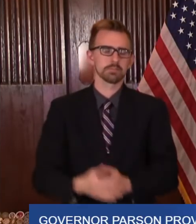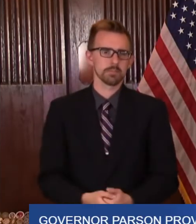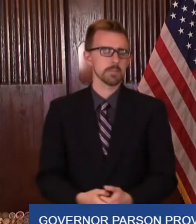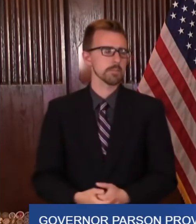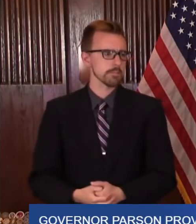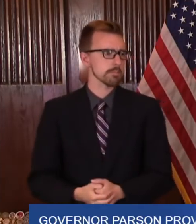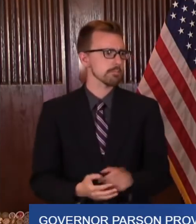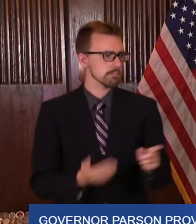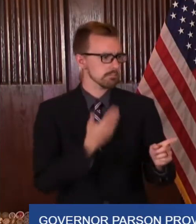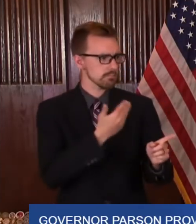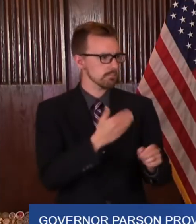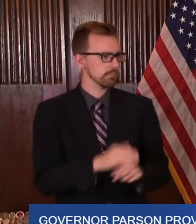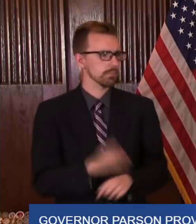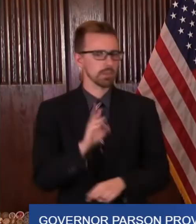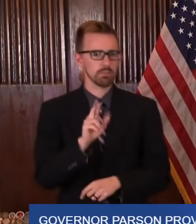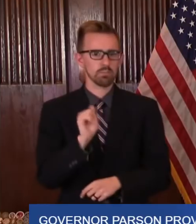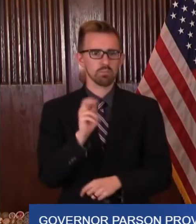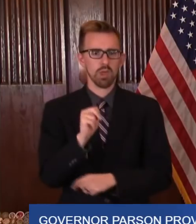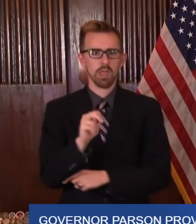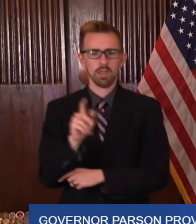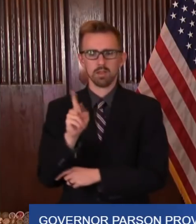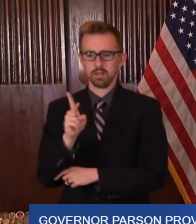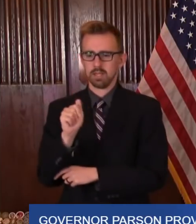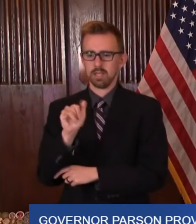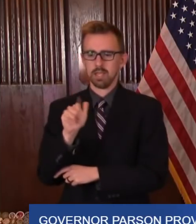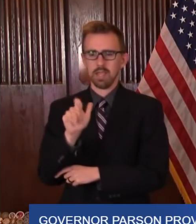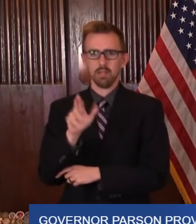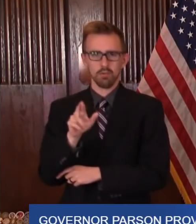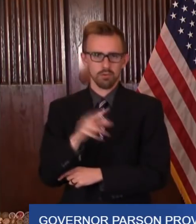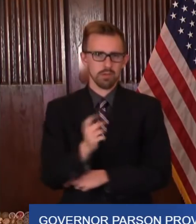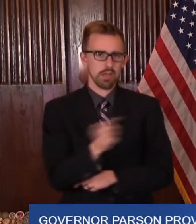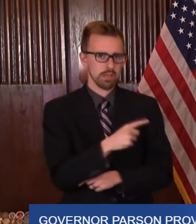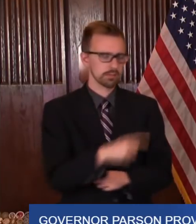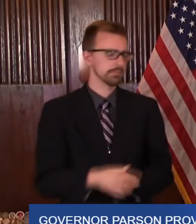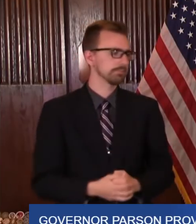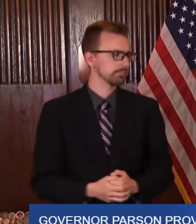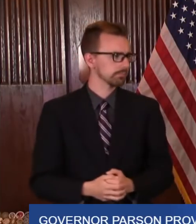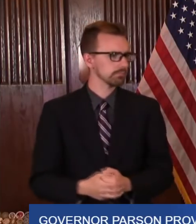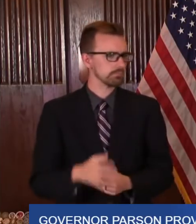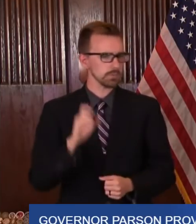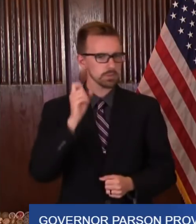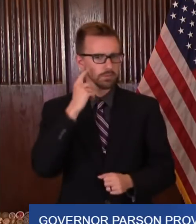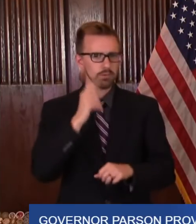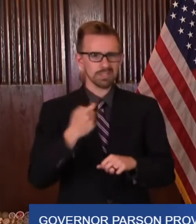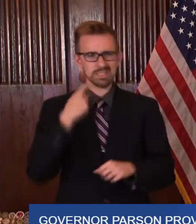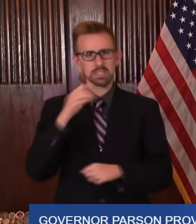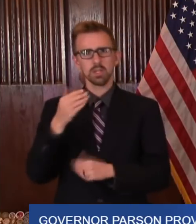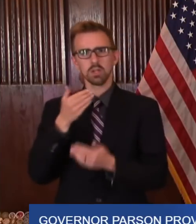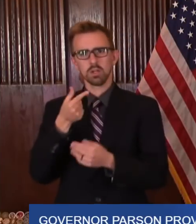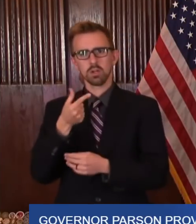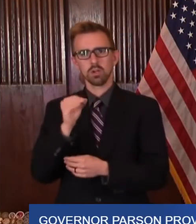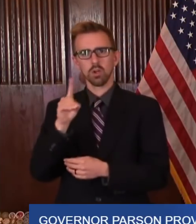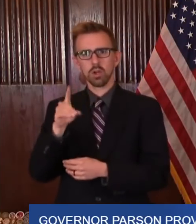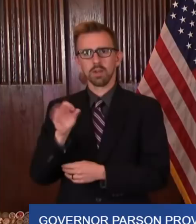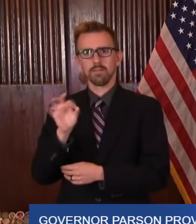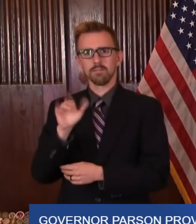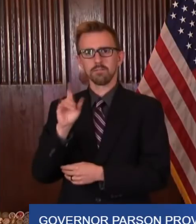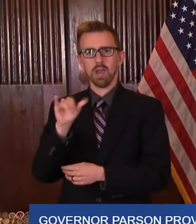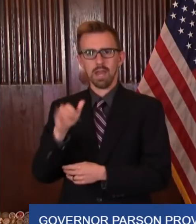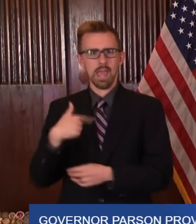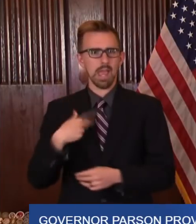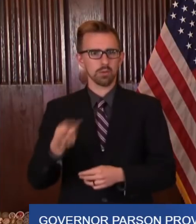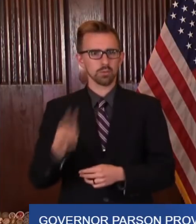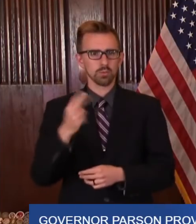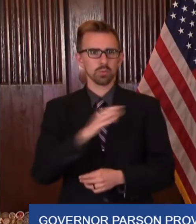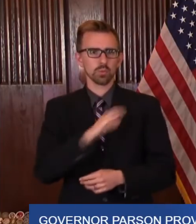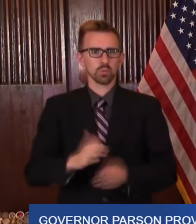you, Governor. This question is from Brian Kaler, Word and Way. Governor Parson, on Good Friday, you brought 2 Christian pastors up during